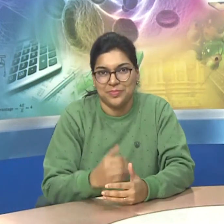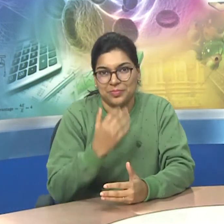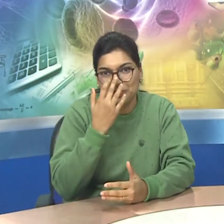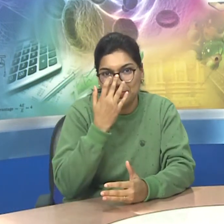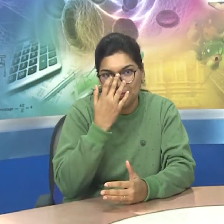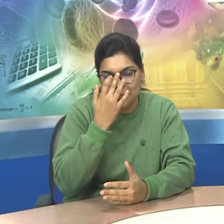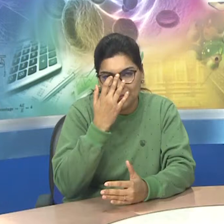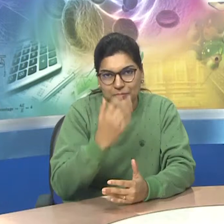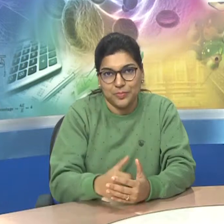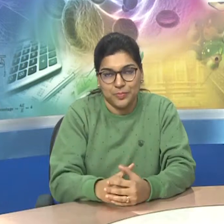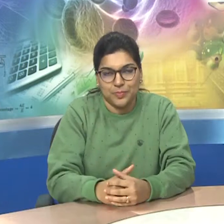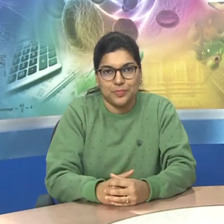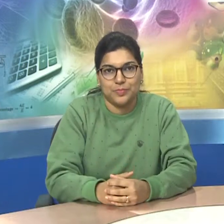busy.